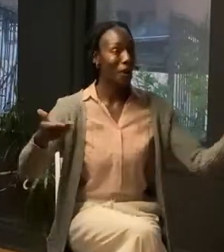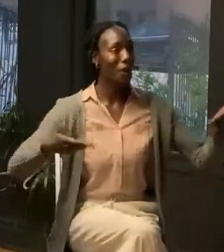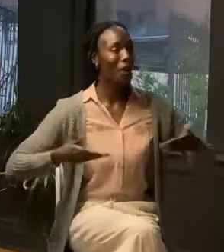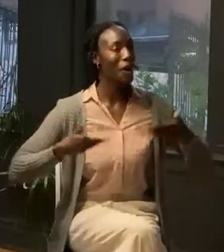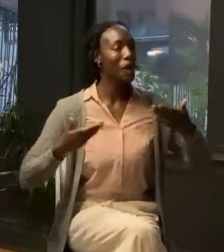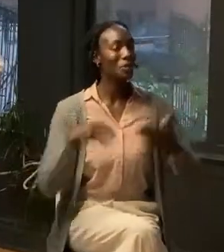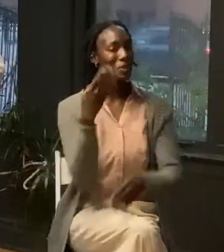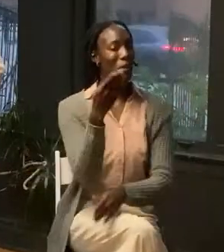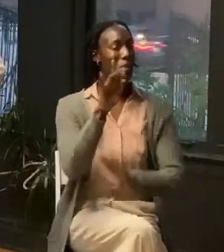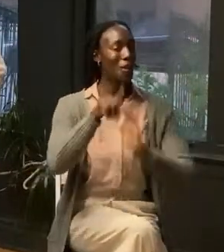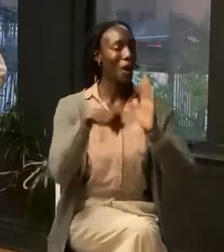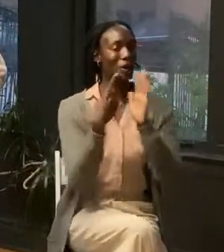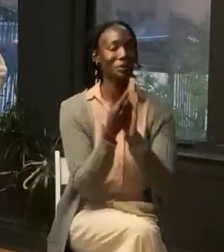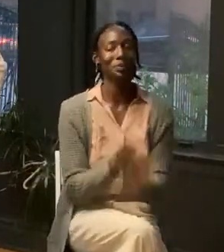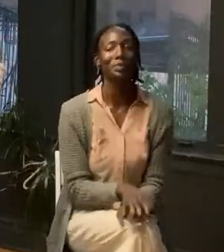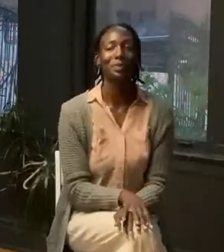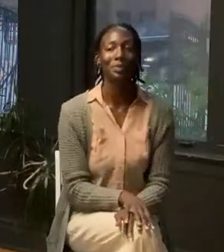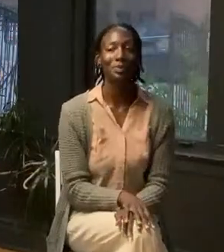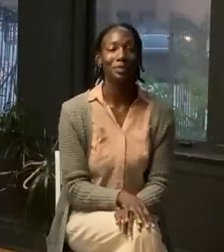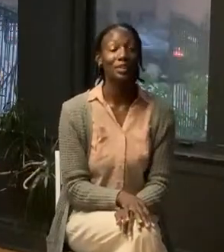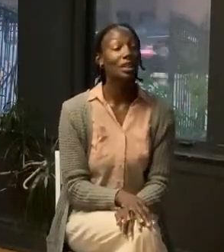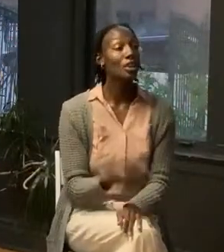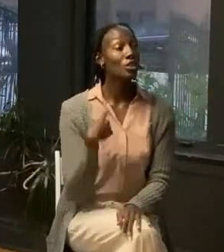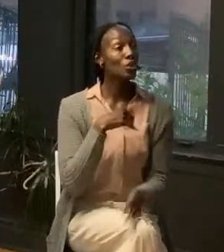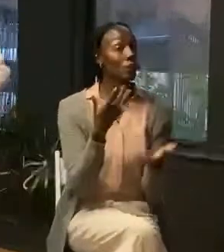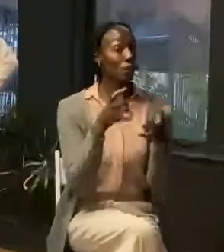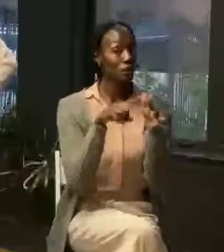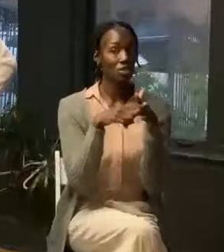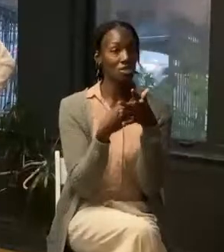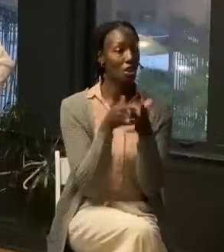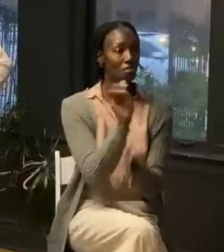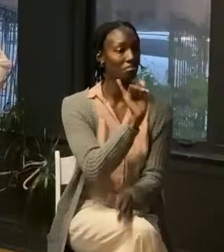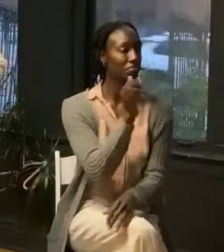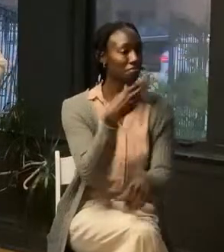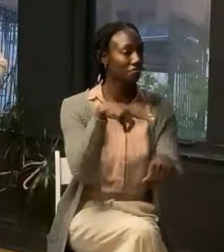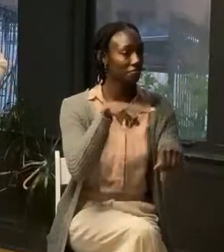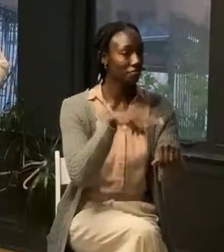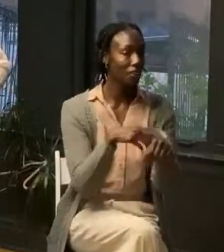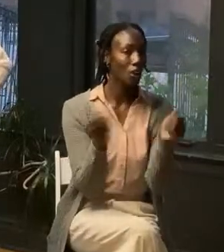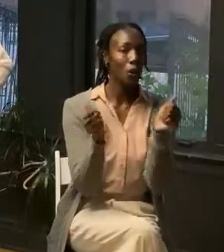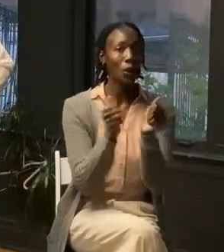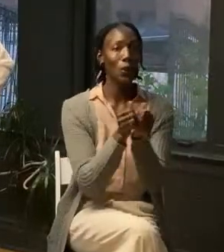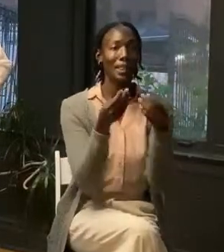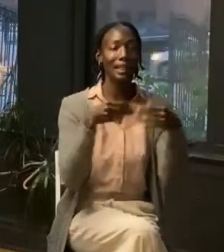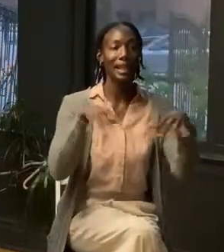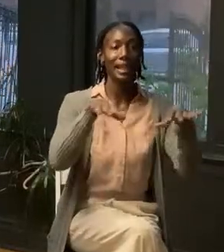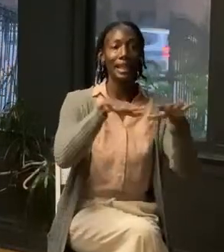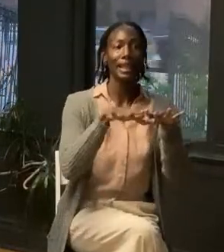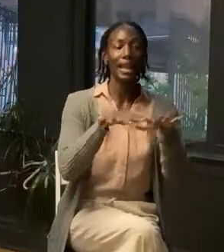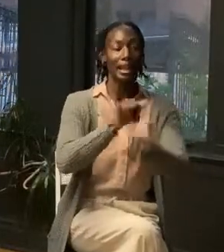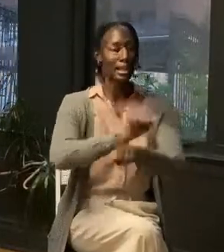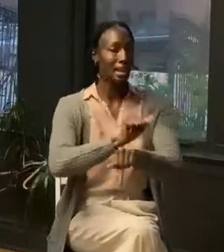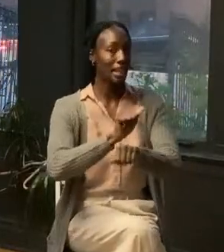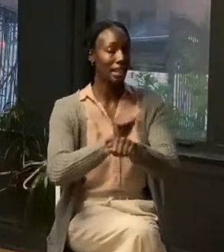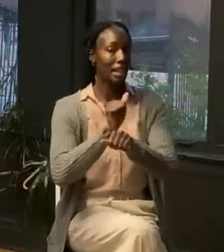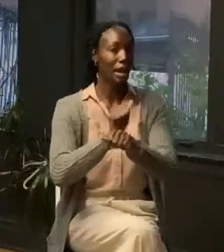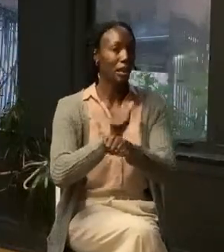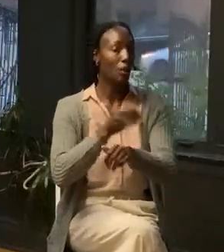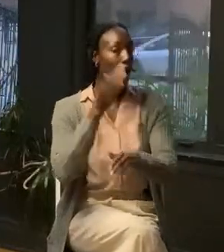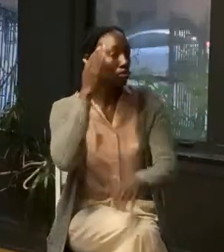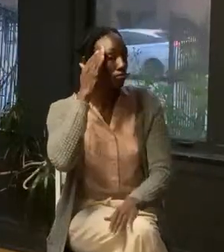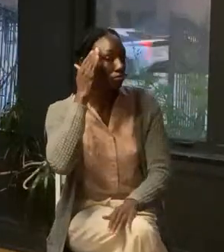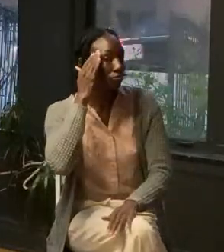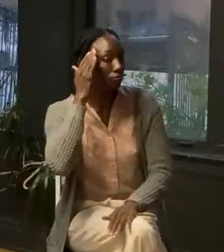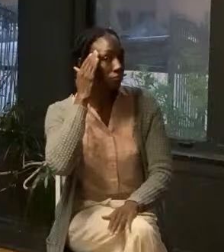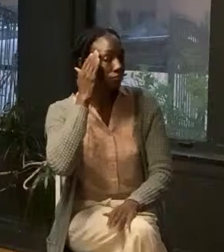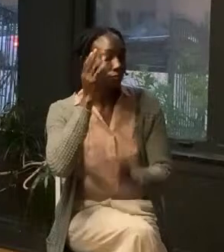welcome to the Blue Hour. We want to start, as we always do, with our land and labor acknowledgements. We want to acknowledge that this